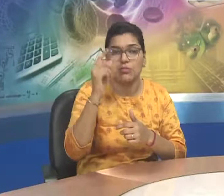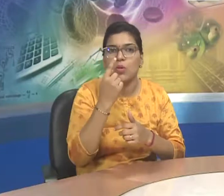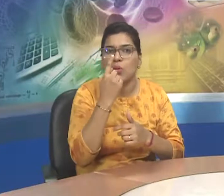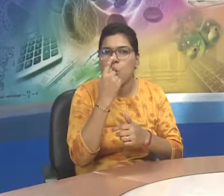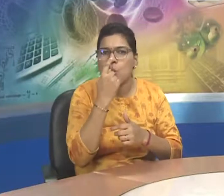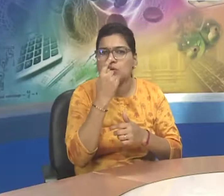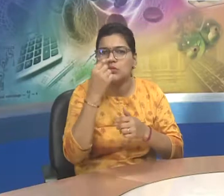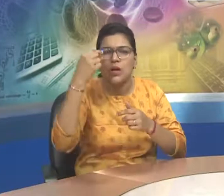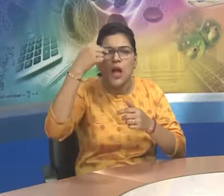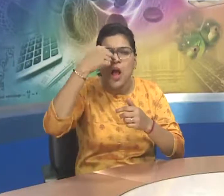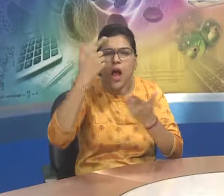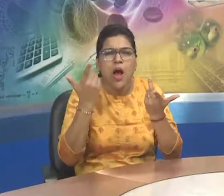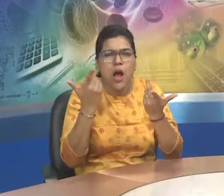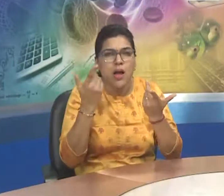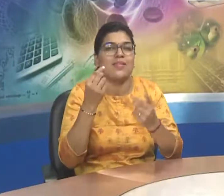injection side.